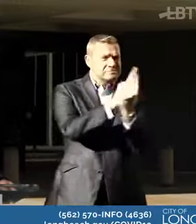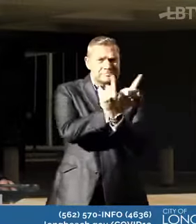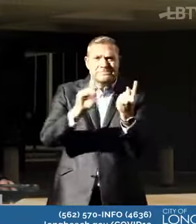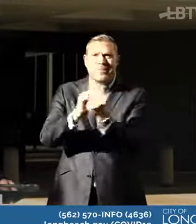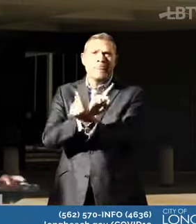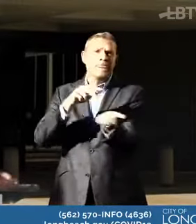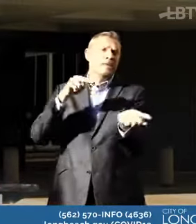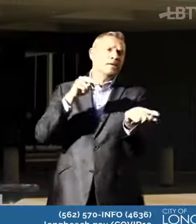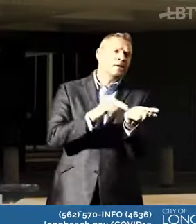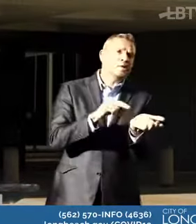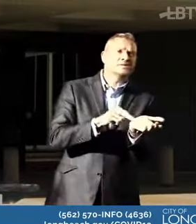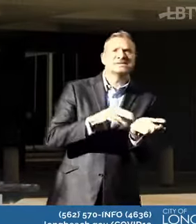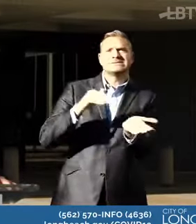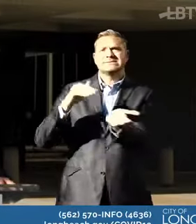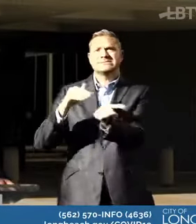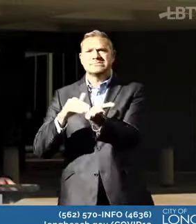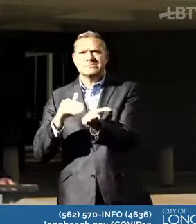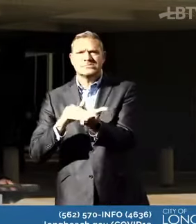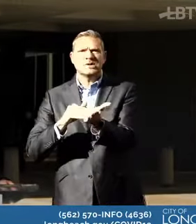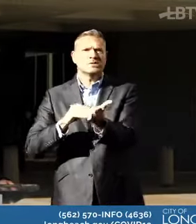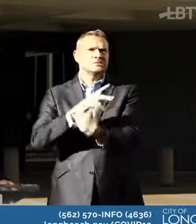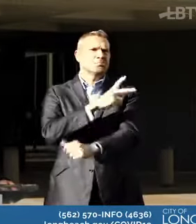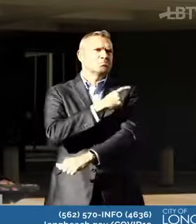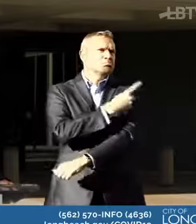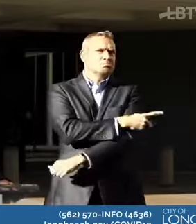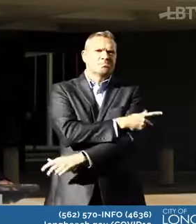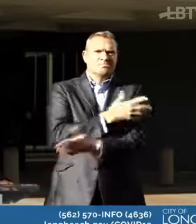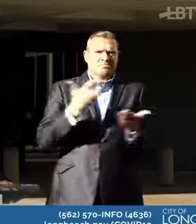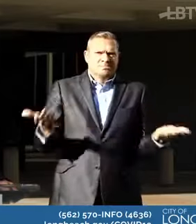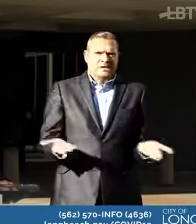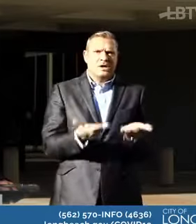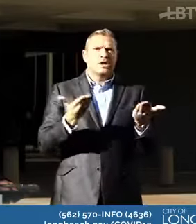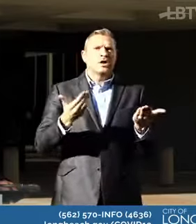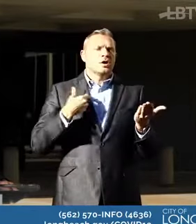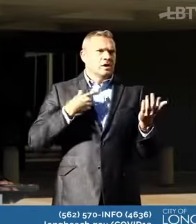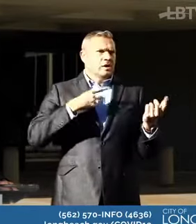personnel that come to work as heroes every single day,